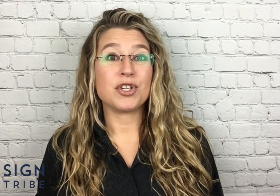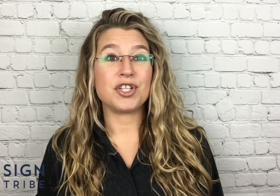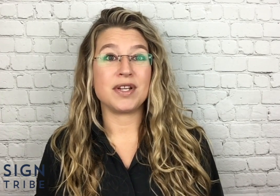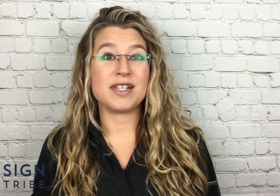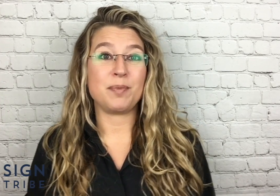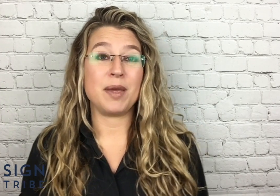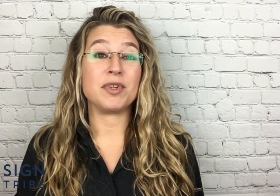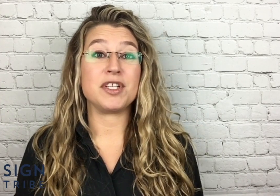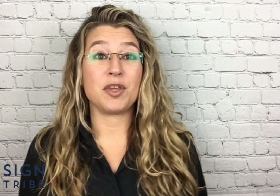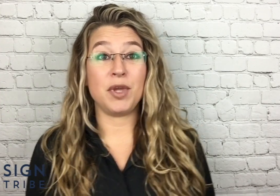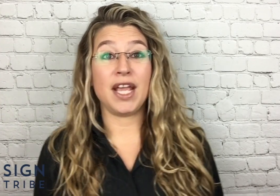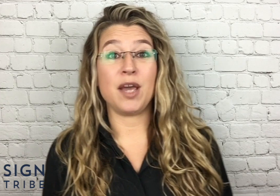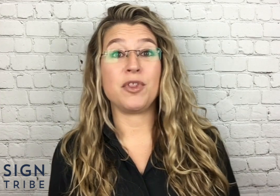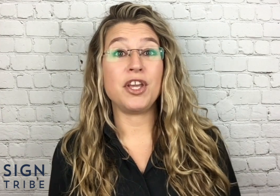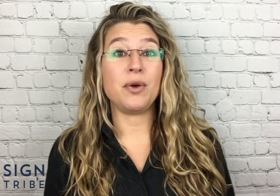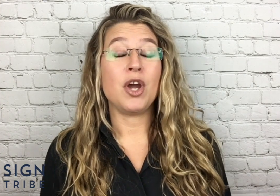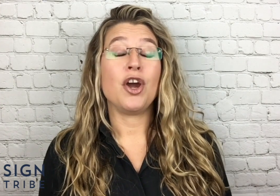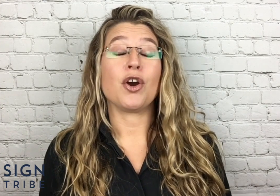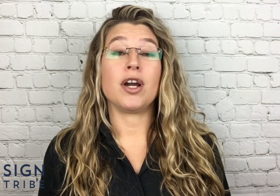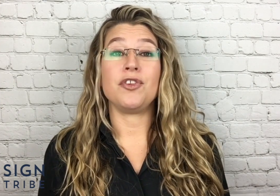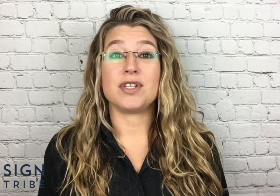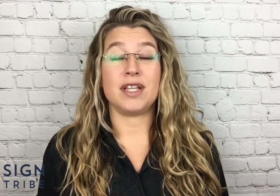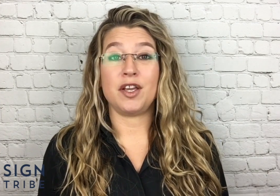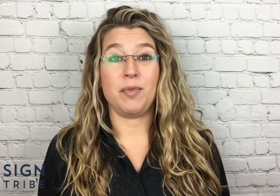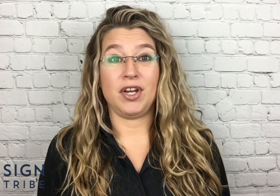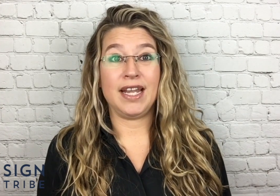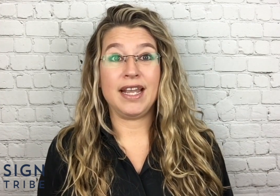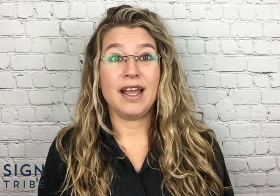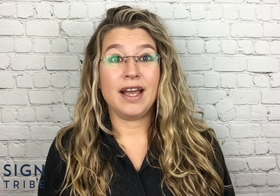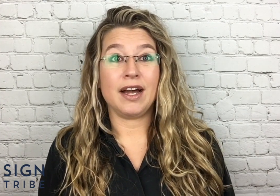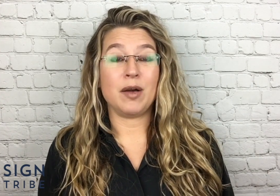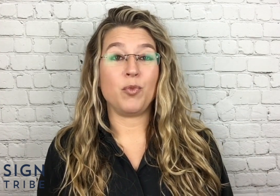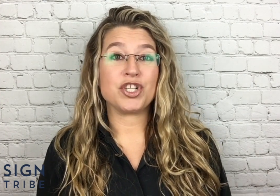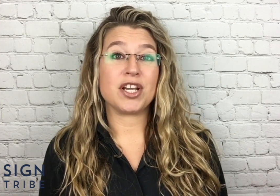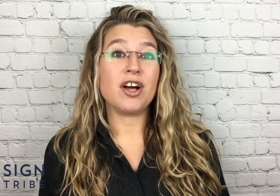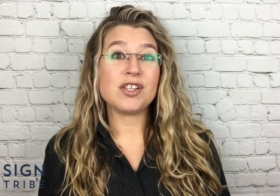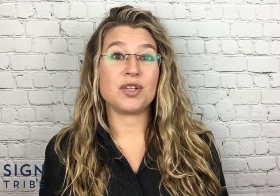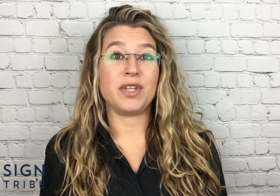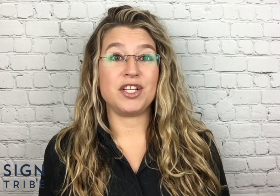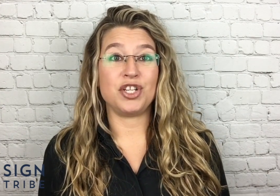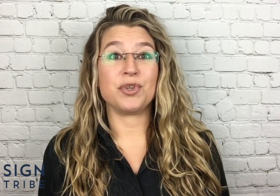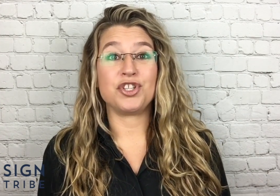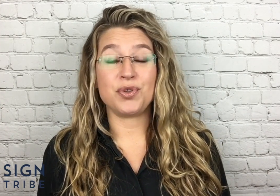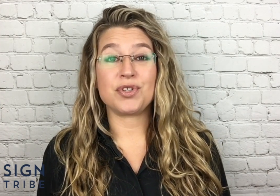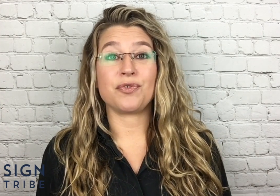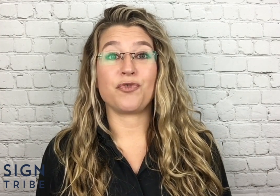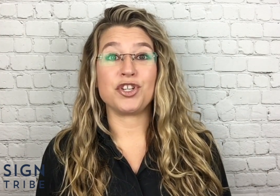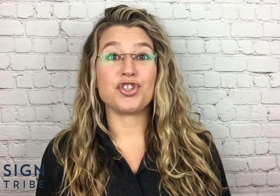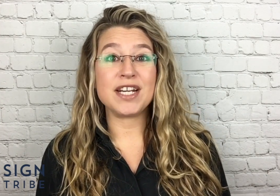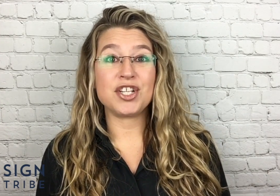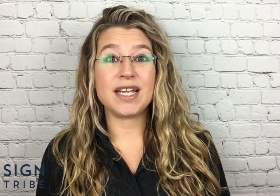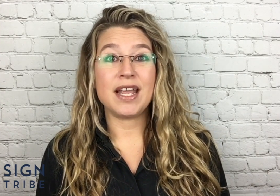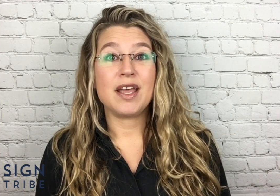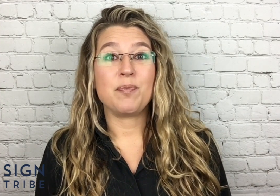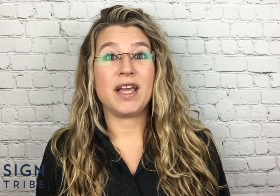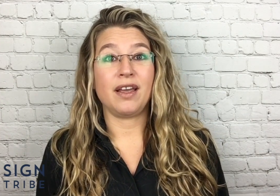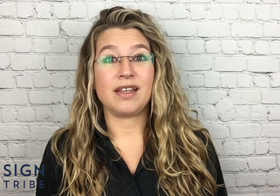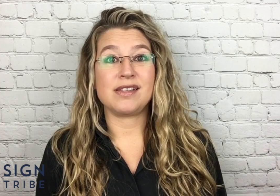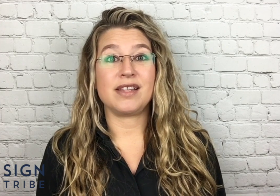students to be able to communicate with you or others in the community, which can also lead to reduced frustration because they are